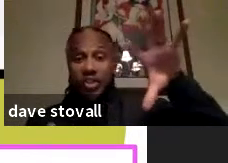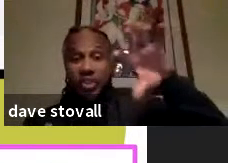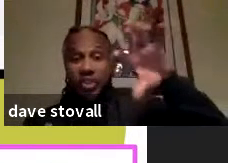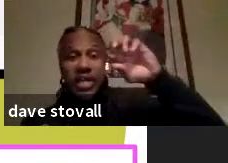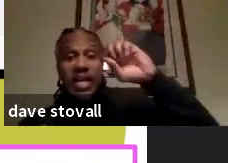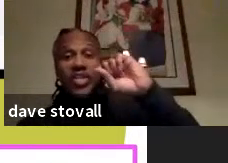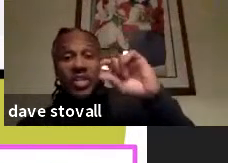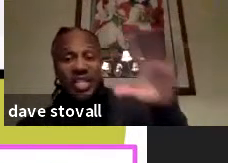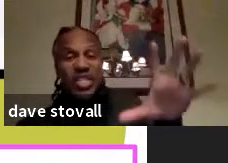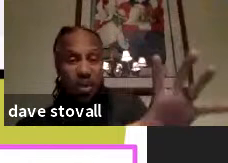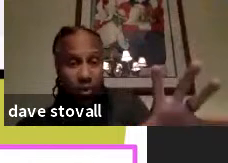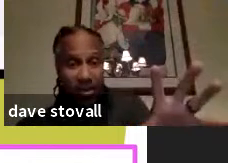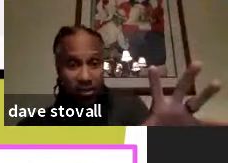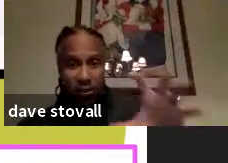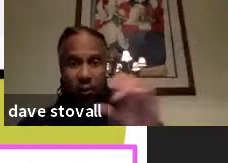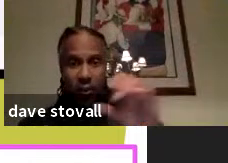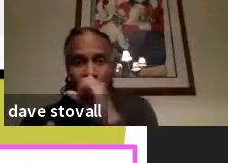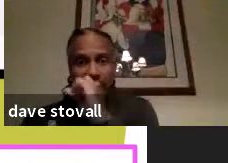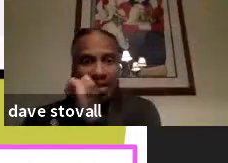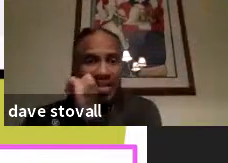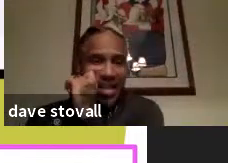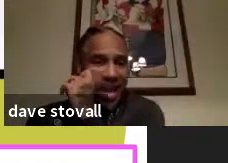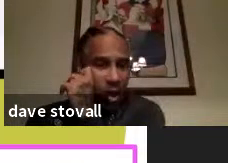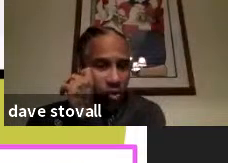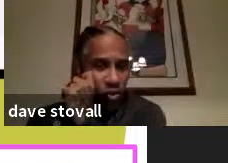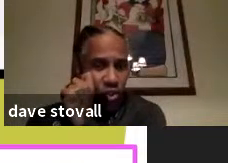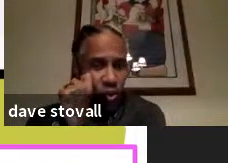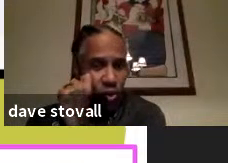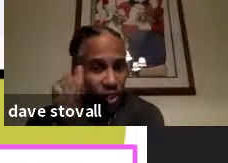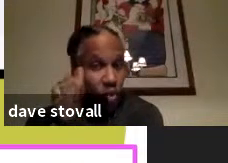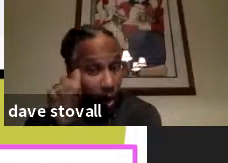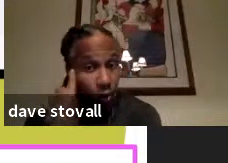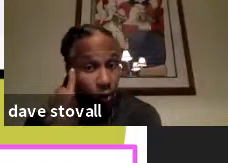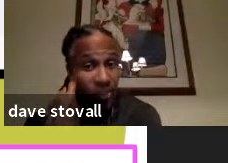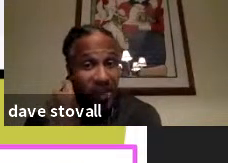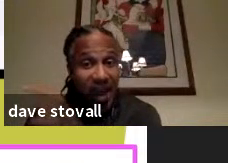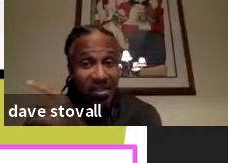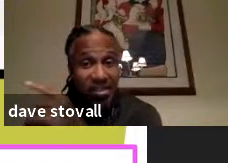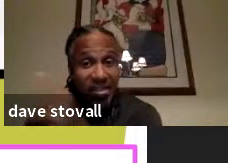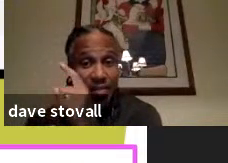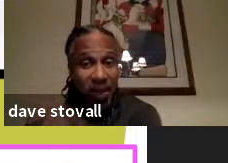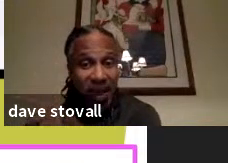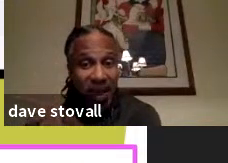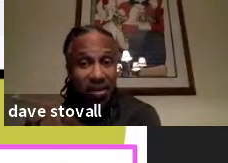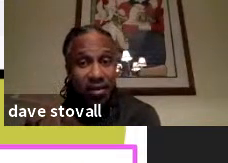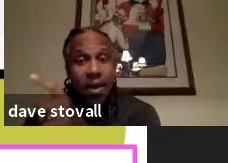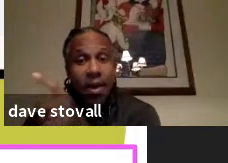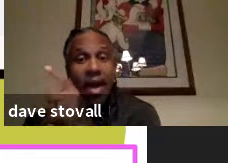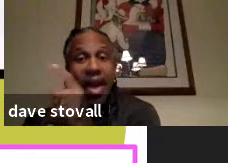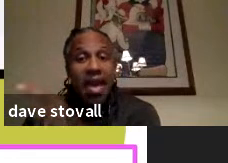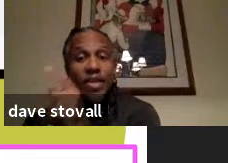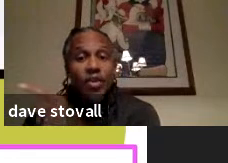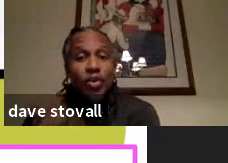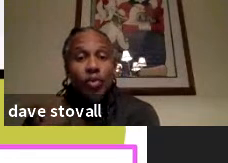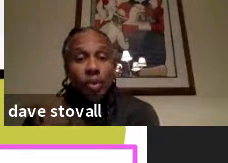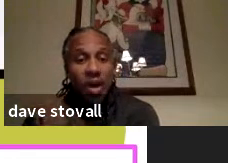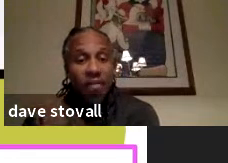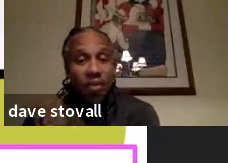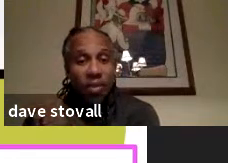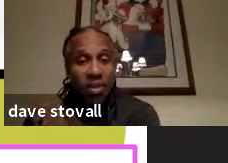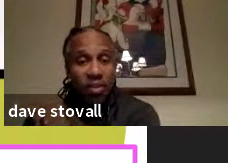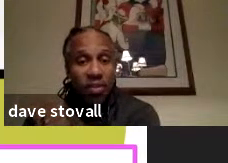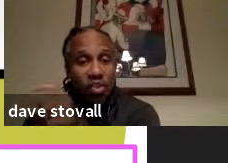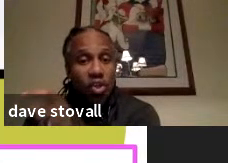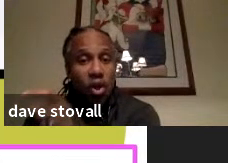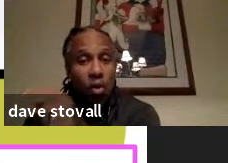abolitionist education into your teaching practice. The slide also shows the QR code to access the Padlet and the